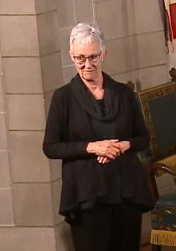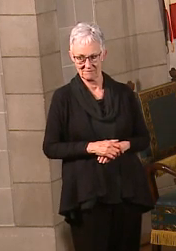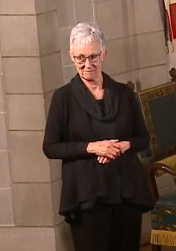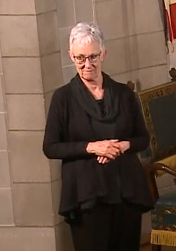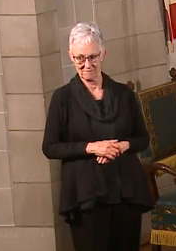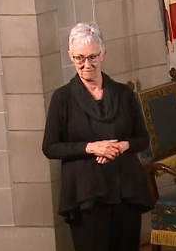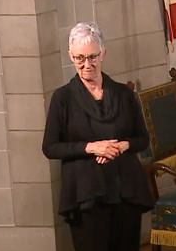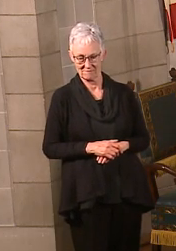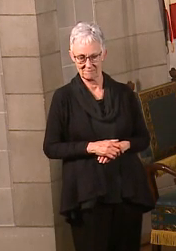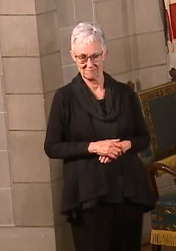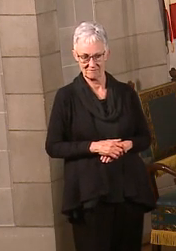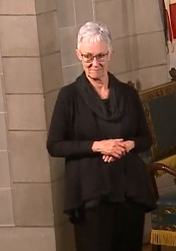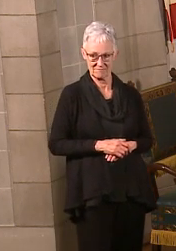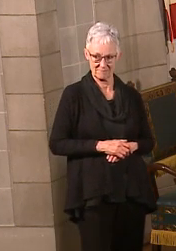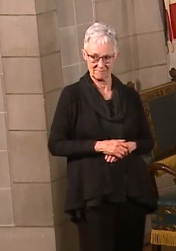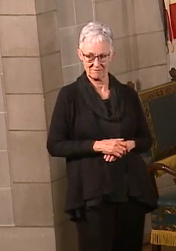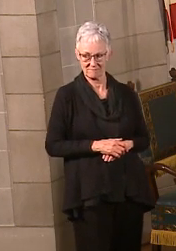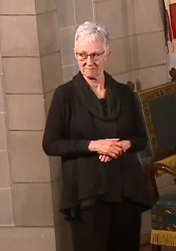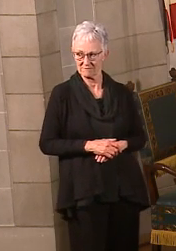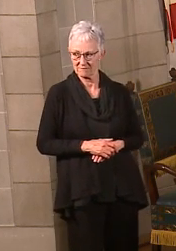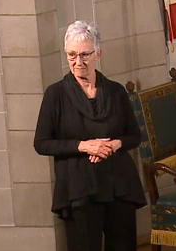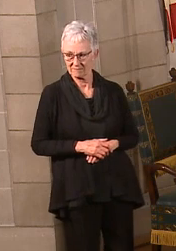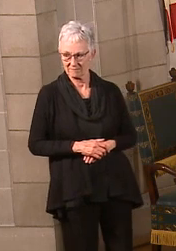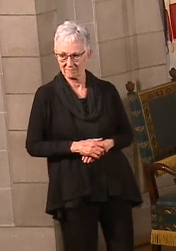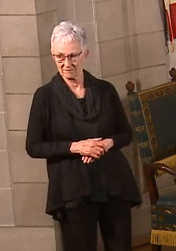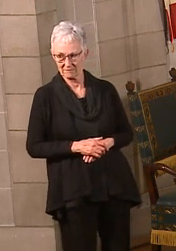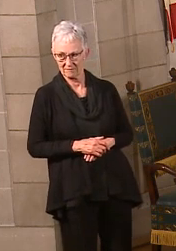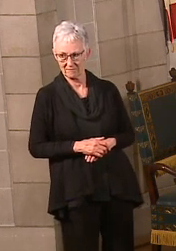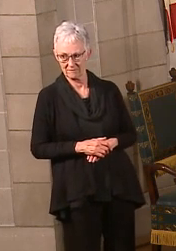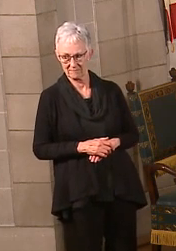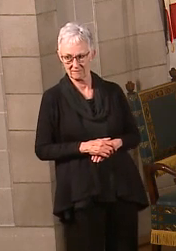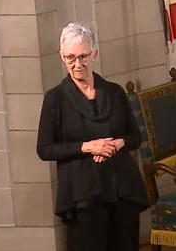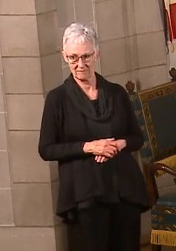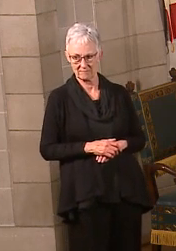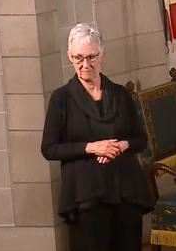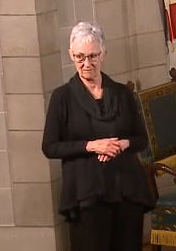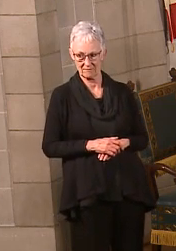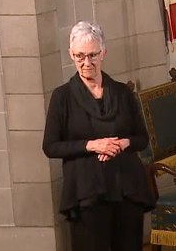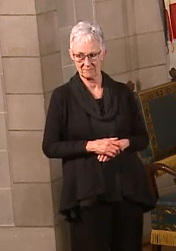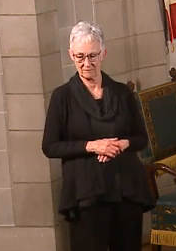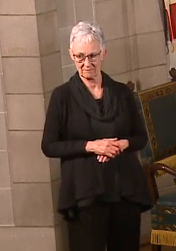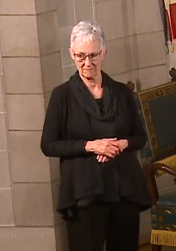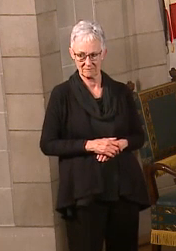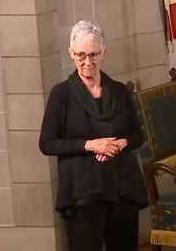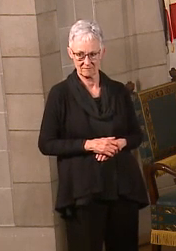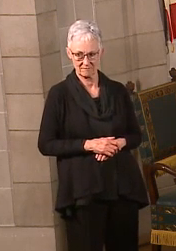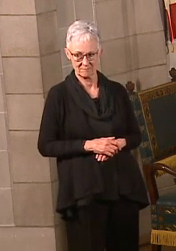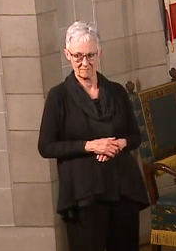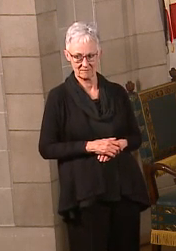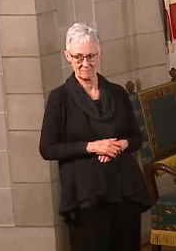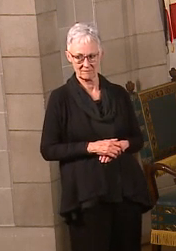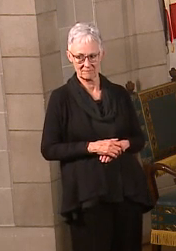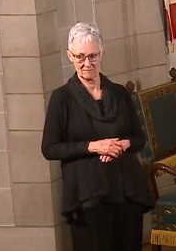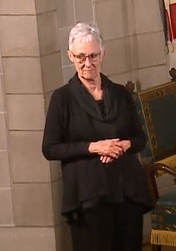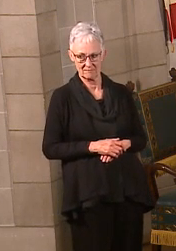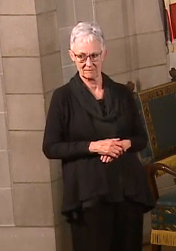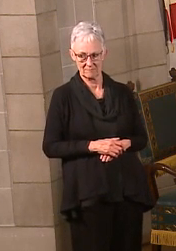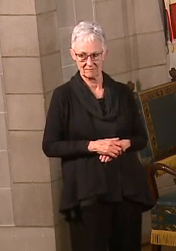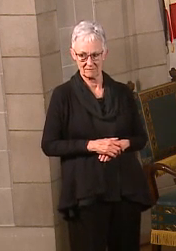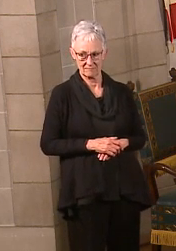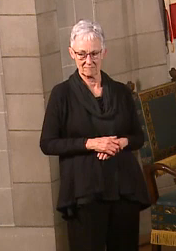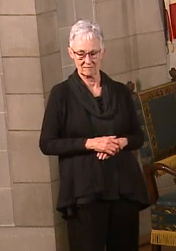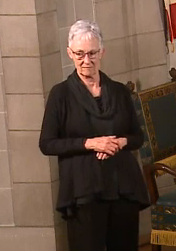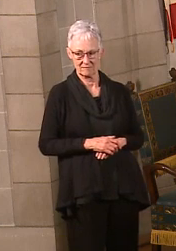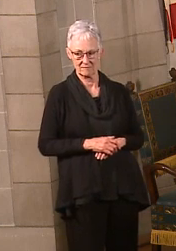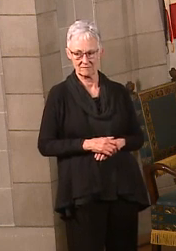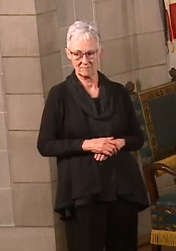see through all of these? I know it varies for different individuals, but is there any estimation on how much you've given out and